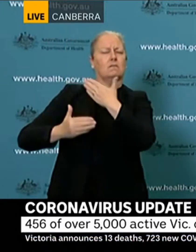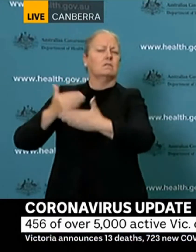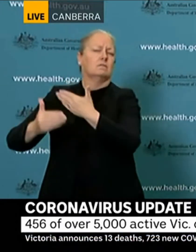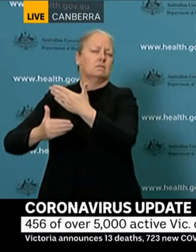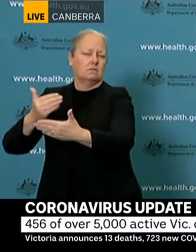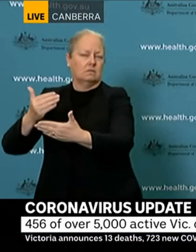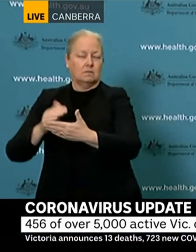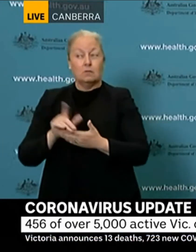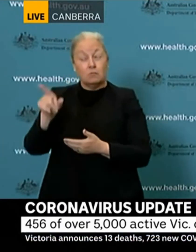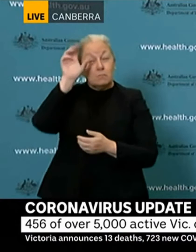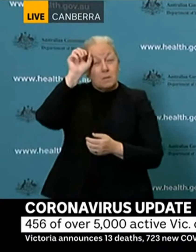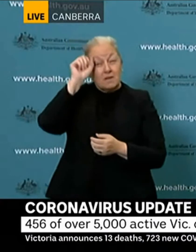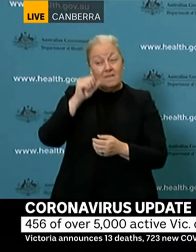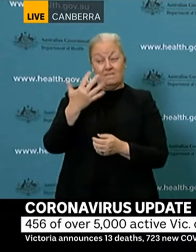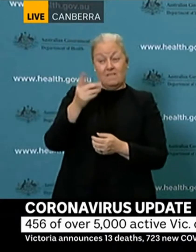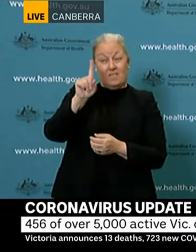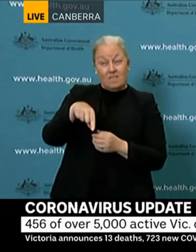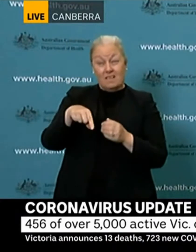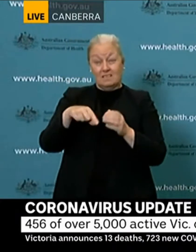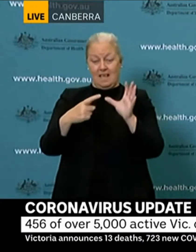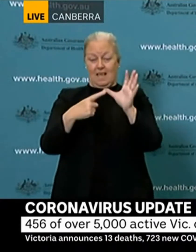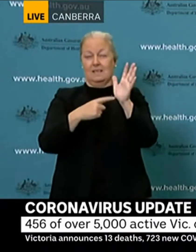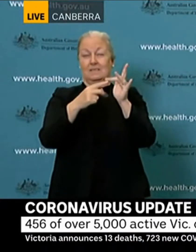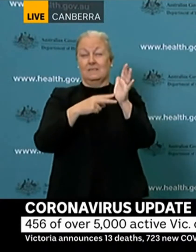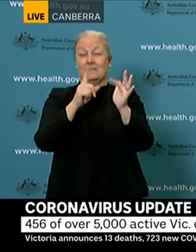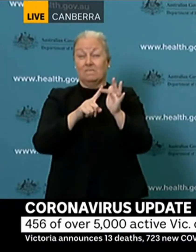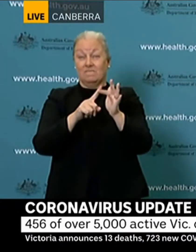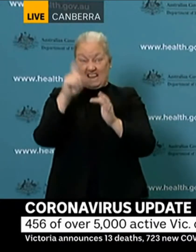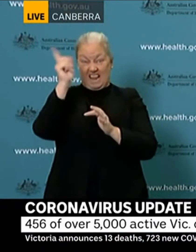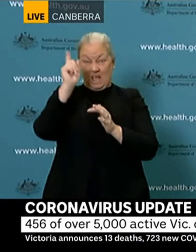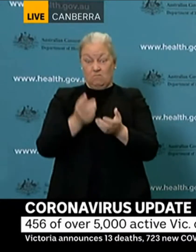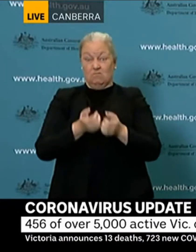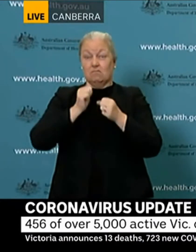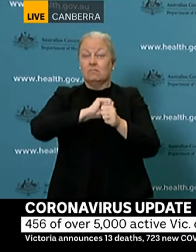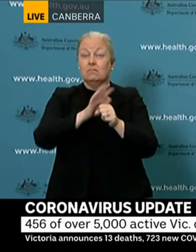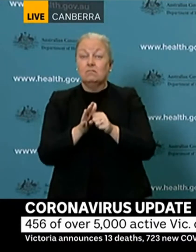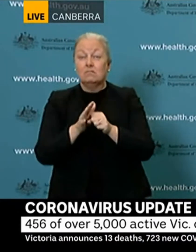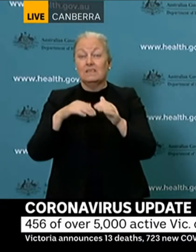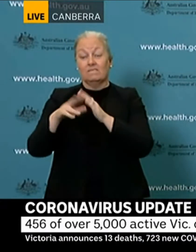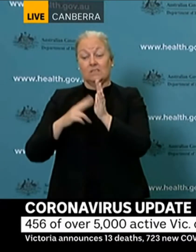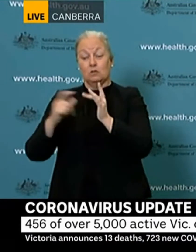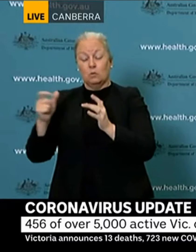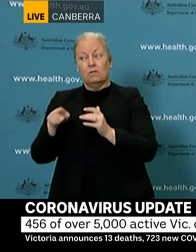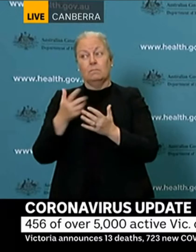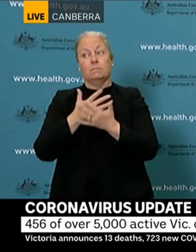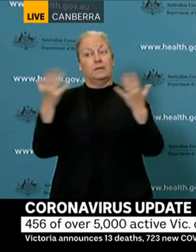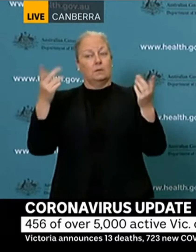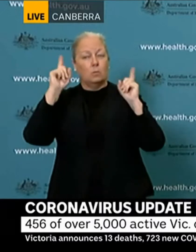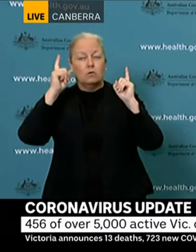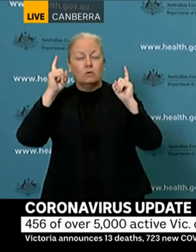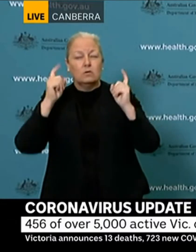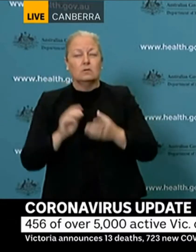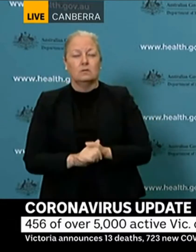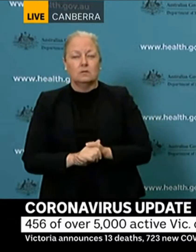to be clear, with 5,000 cases, active cases right now in Victoria, that's an issue for all of us. And even